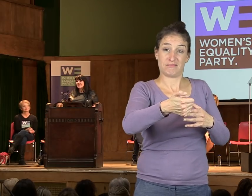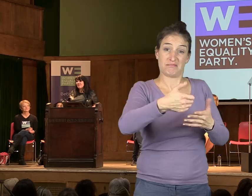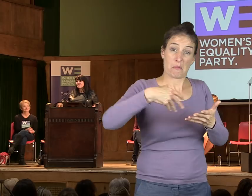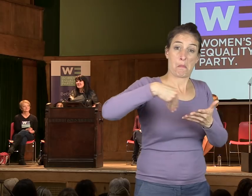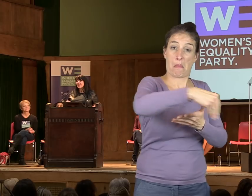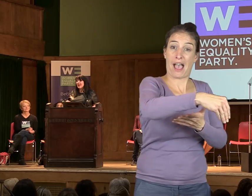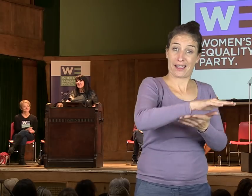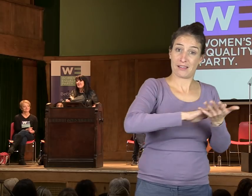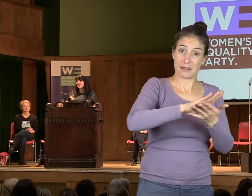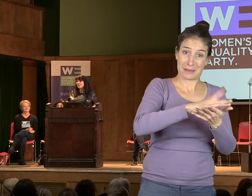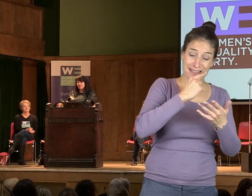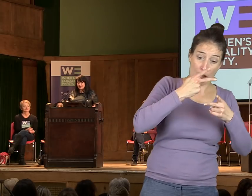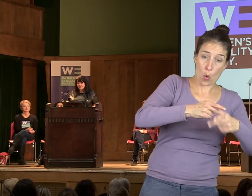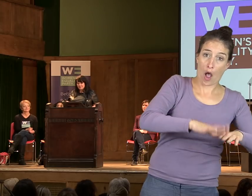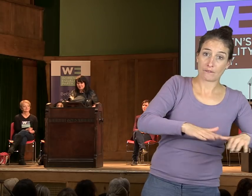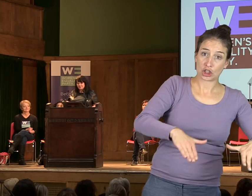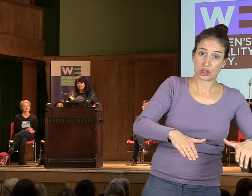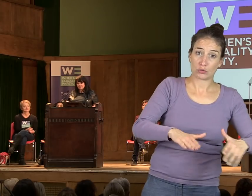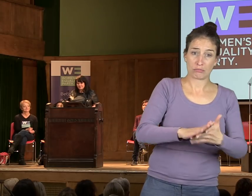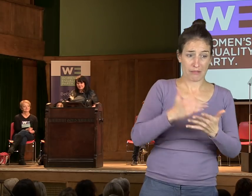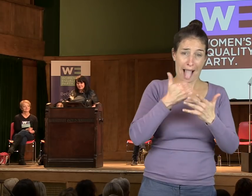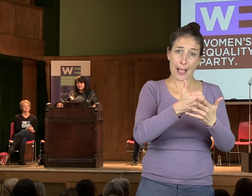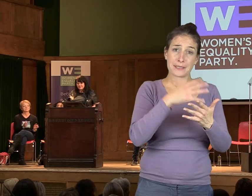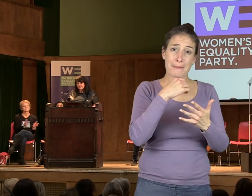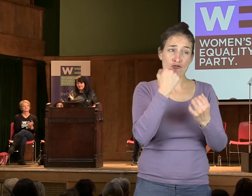taken seriously and valued.